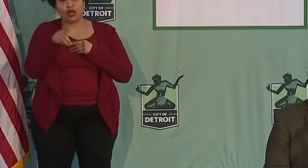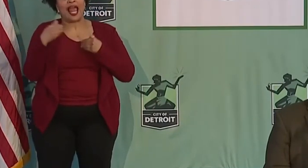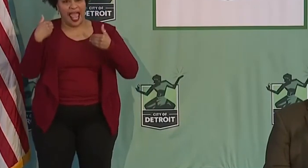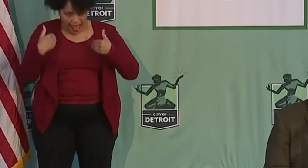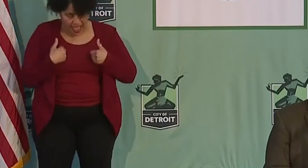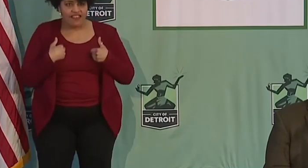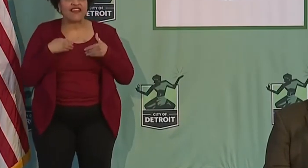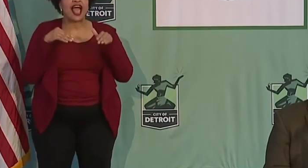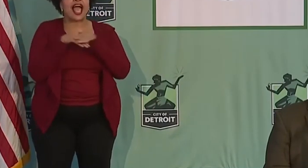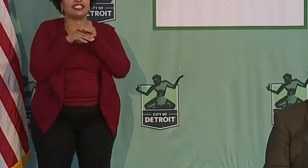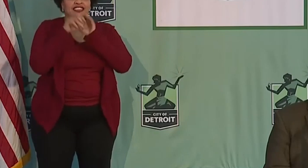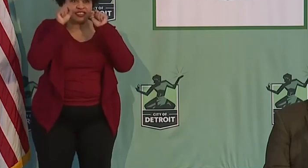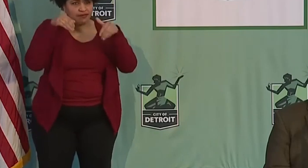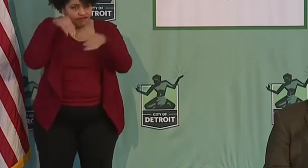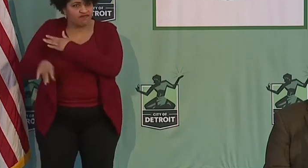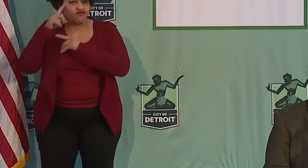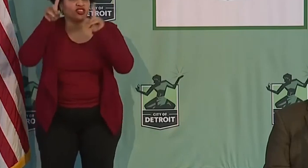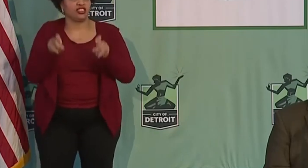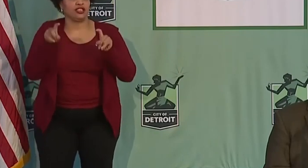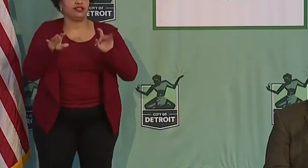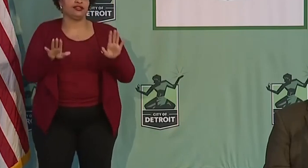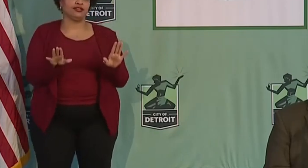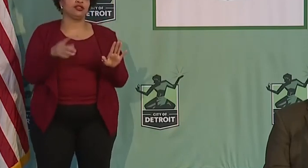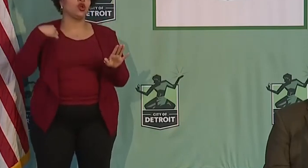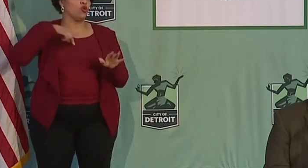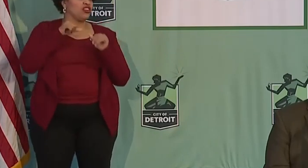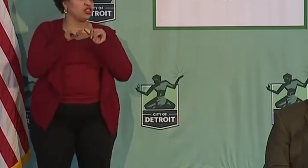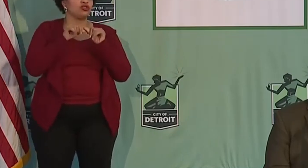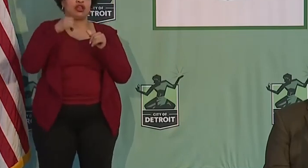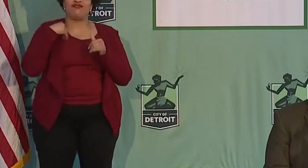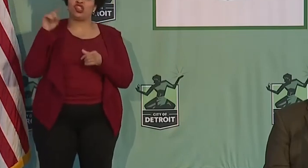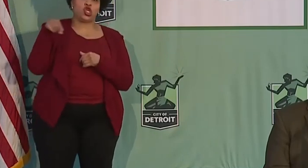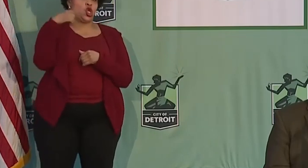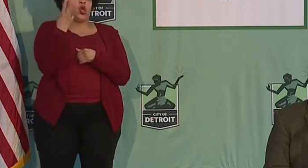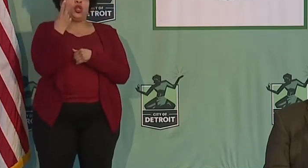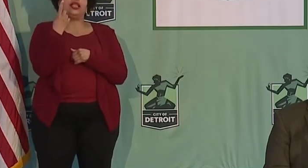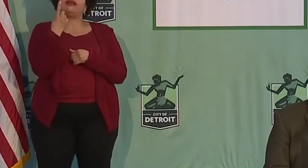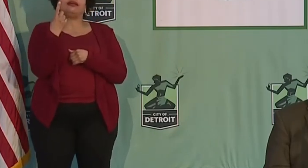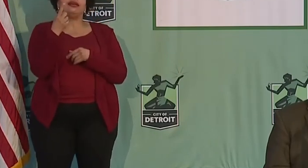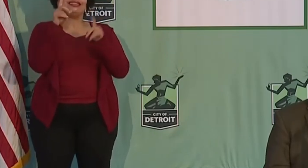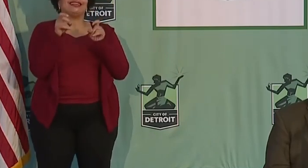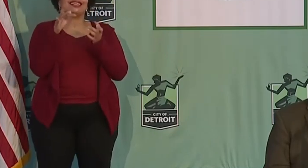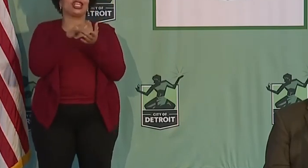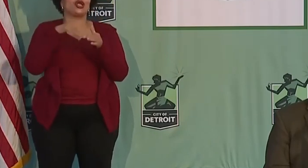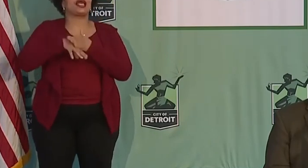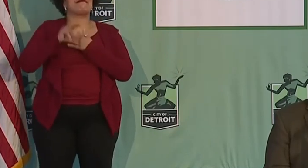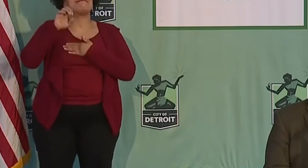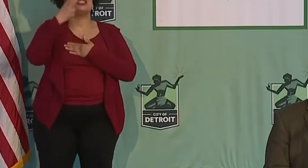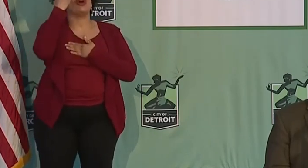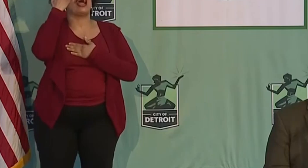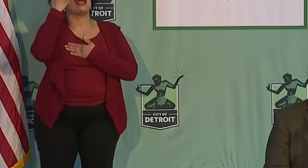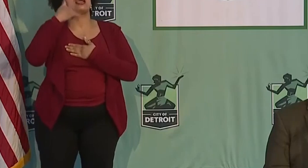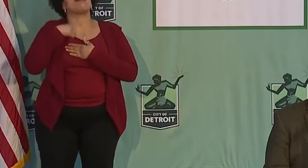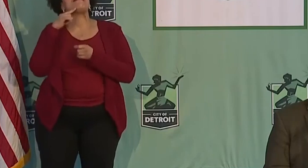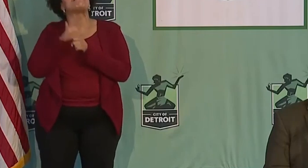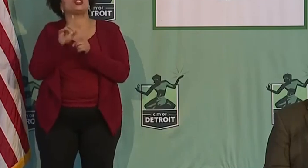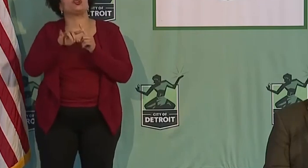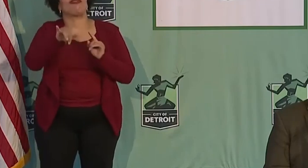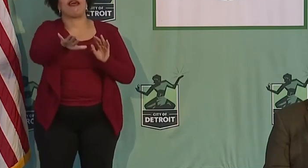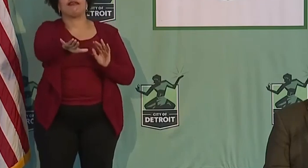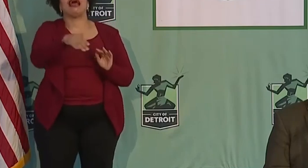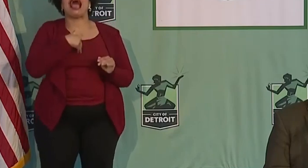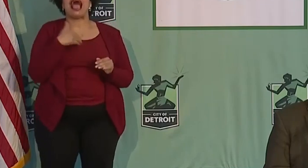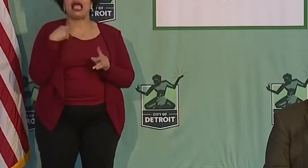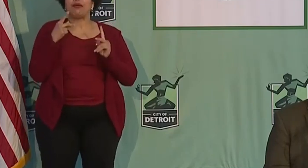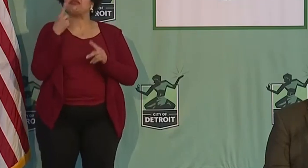And we continue to run the only major testing center in Michigan because I'm committed to that. I've had folks in the last couple days